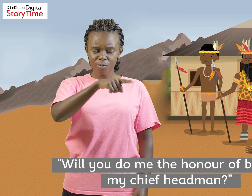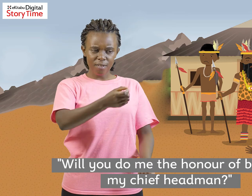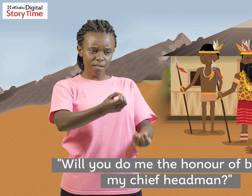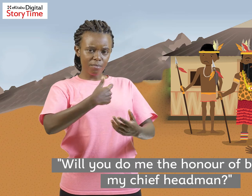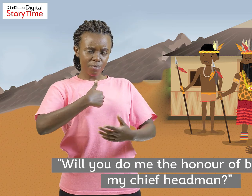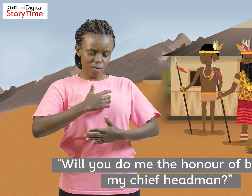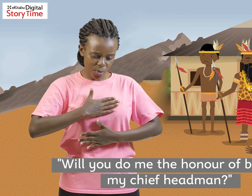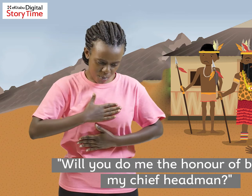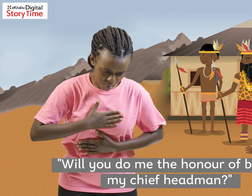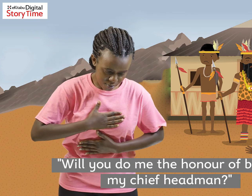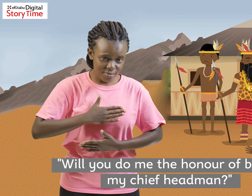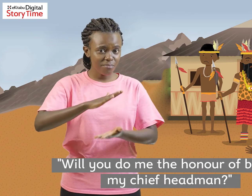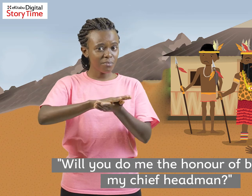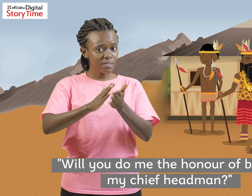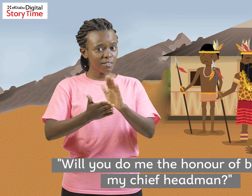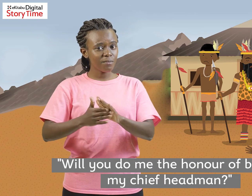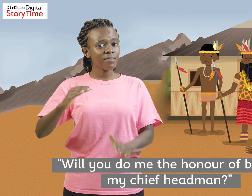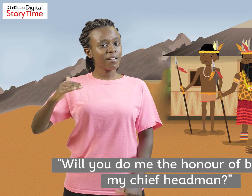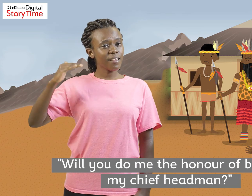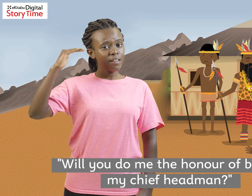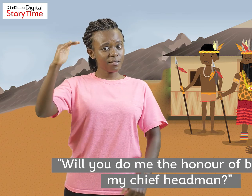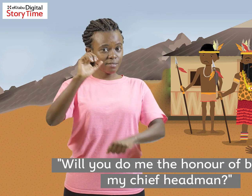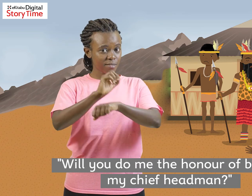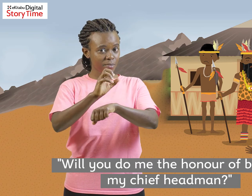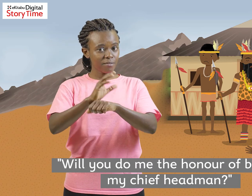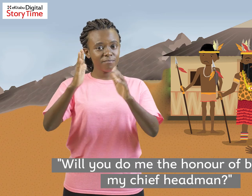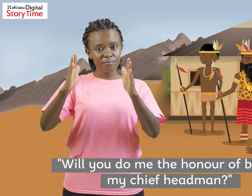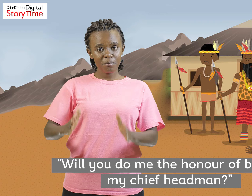"Will you do me an honor of being my chief headman?"